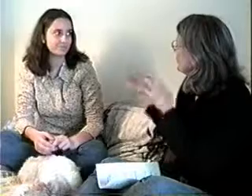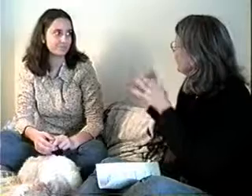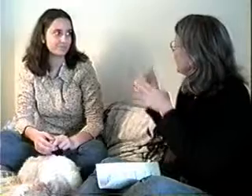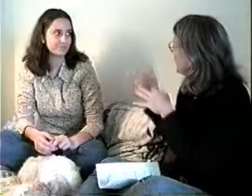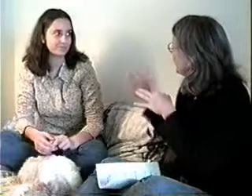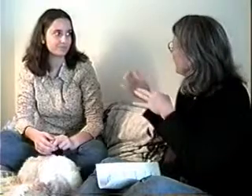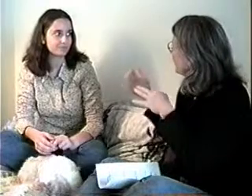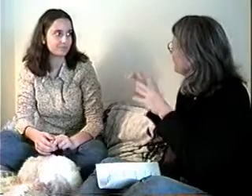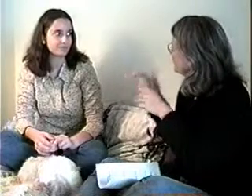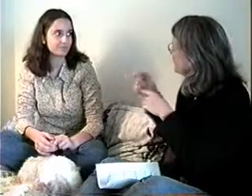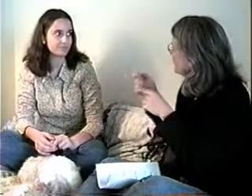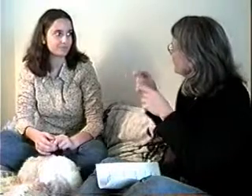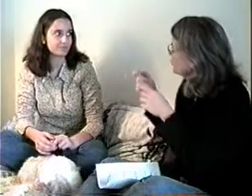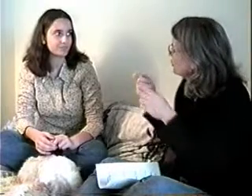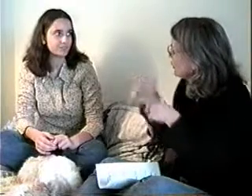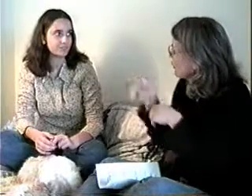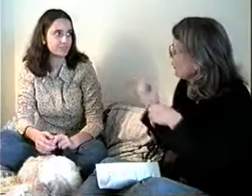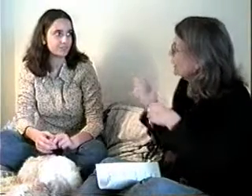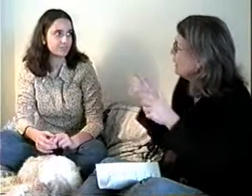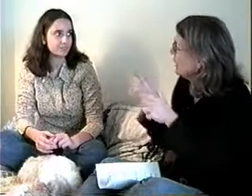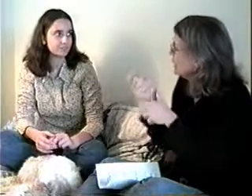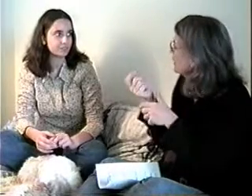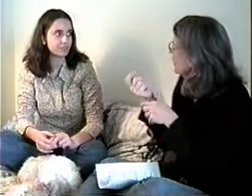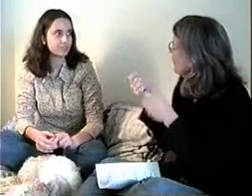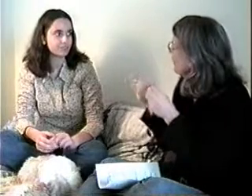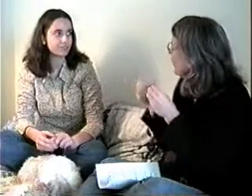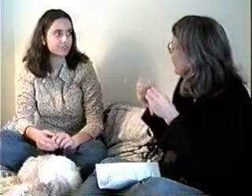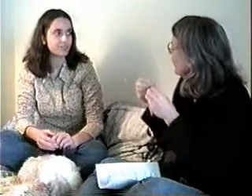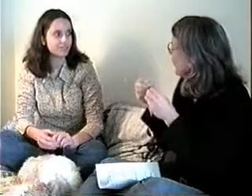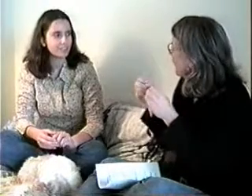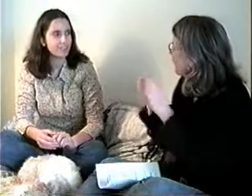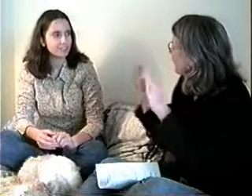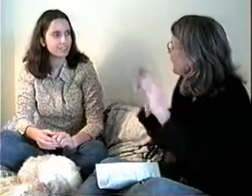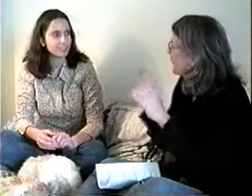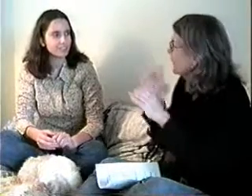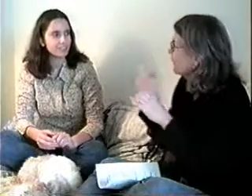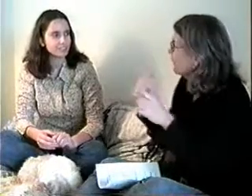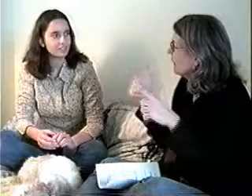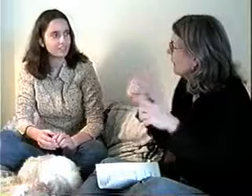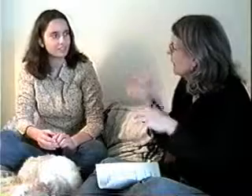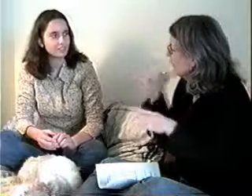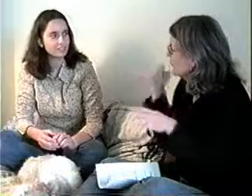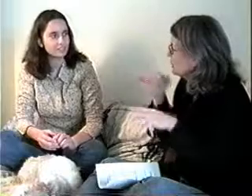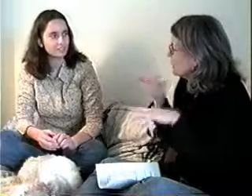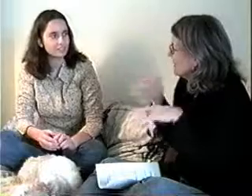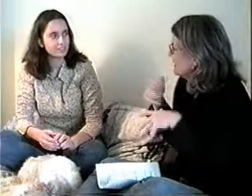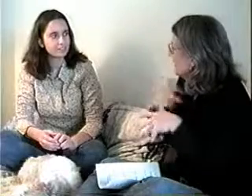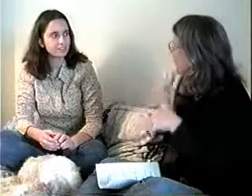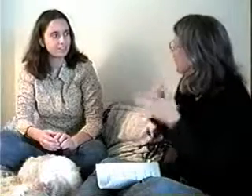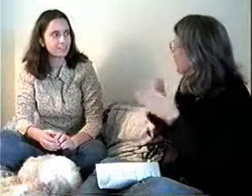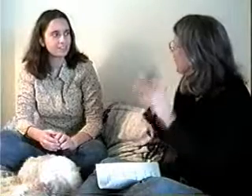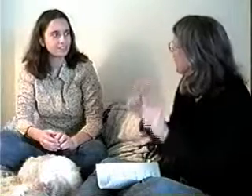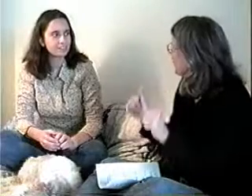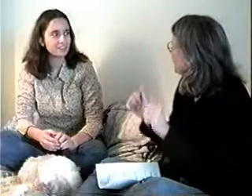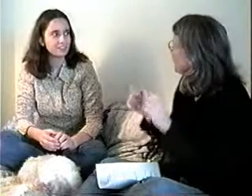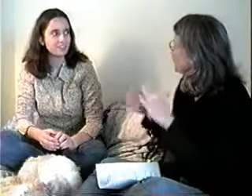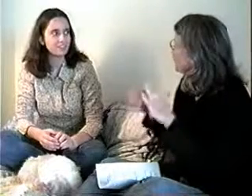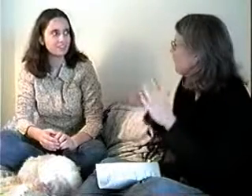explain things to you. It took a little more effort, and a lot of kids just didn't have that ability or